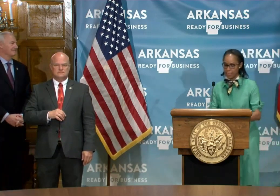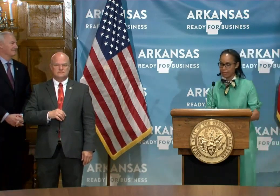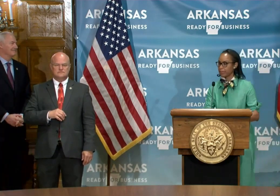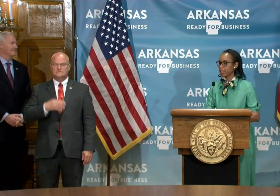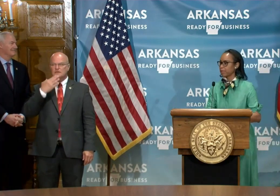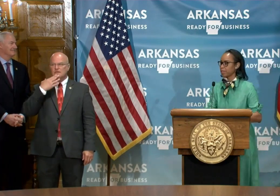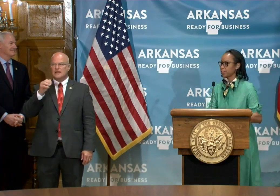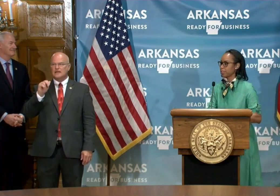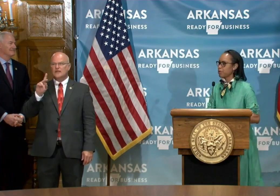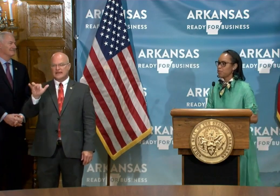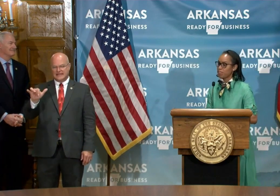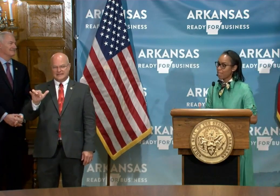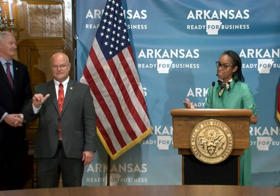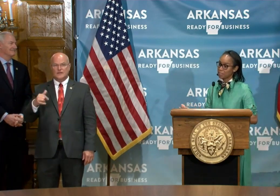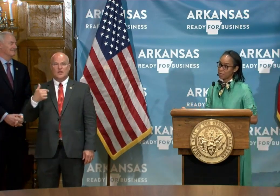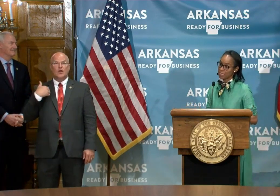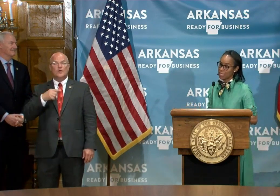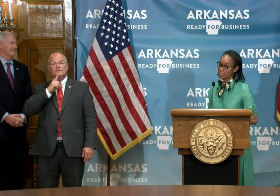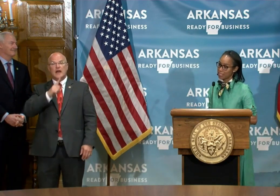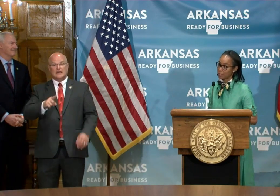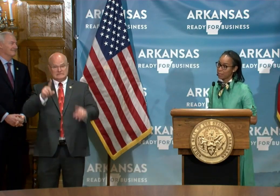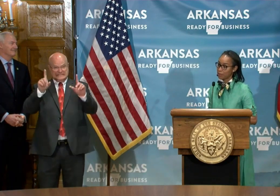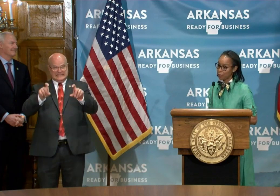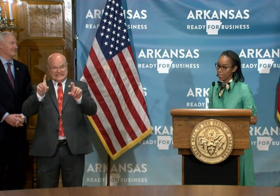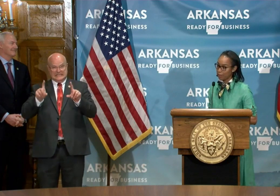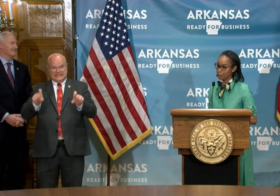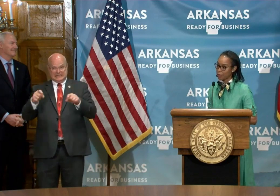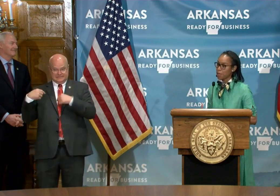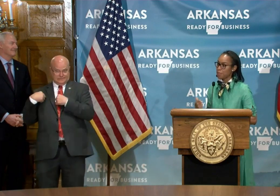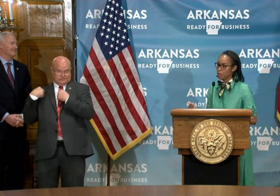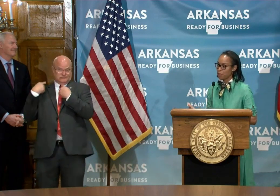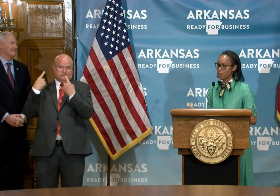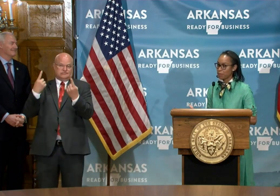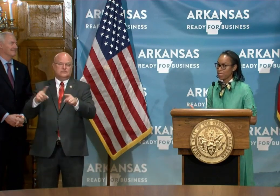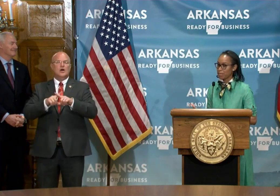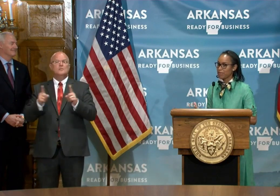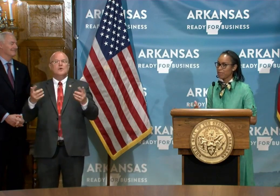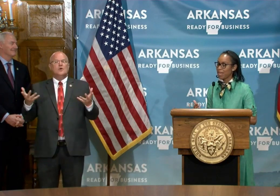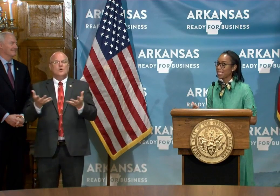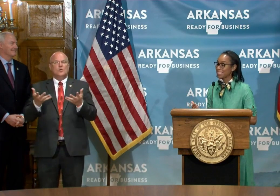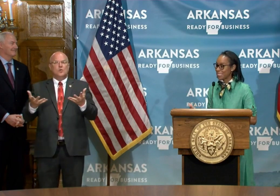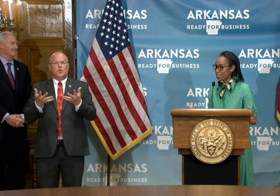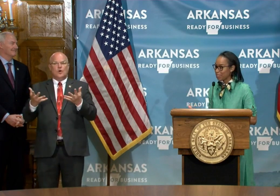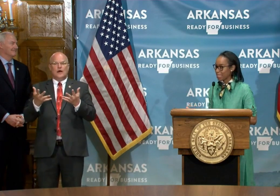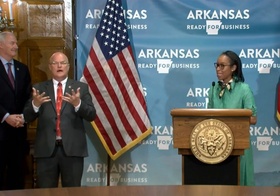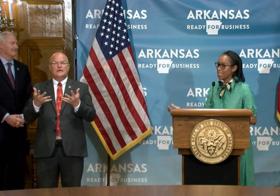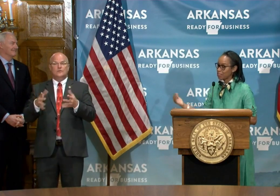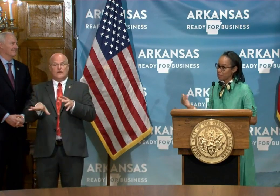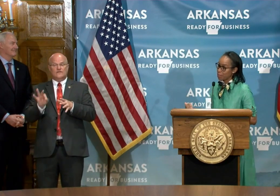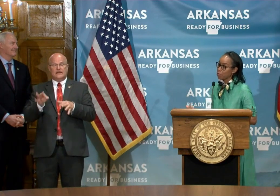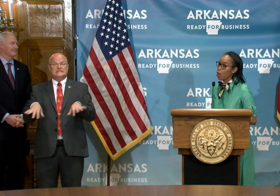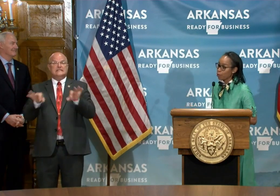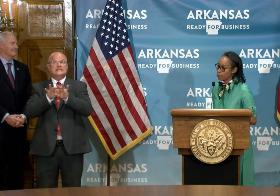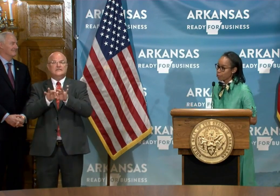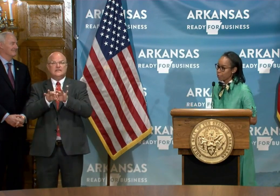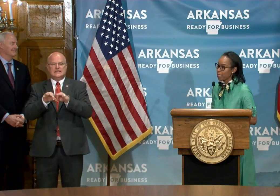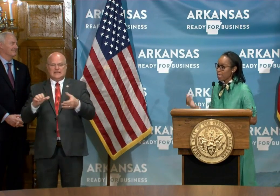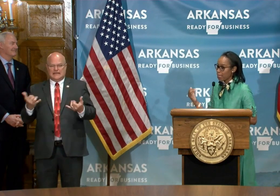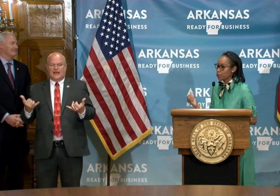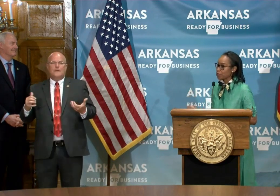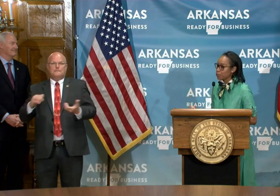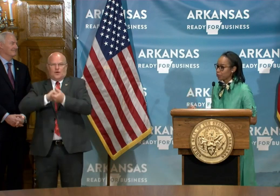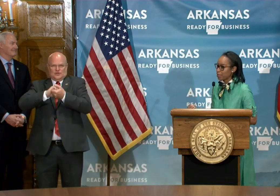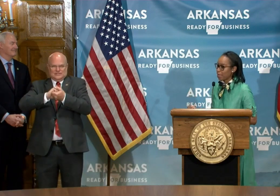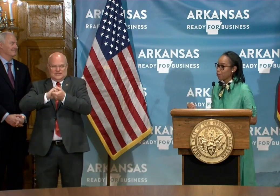And thank you, Andy, for that question. We've actually been testing before now, but what we find significant is to be in